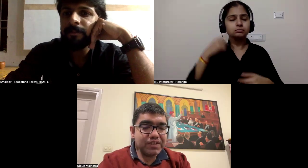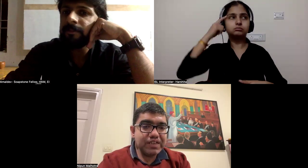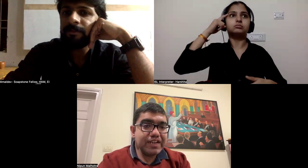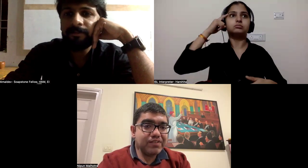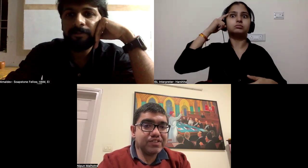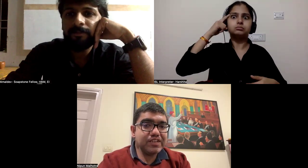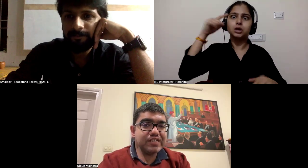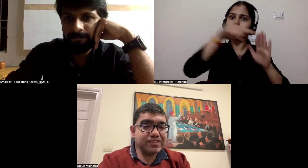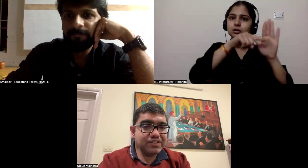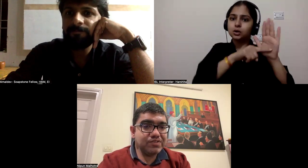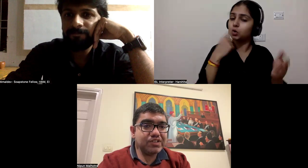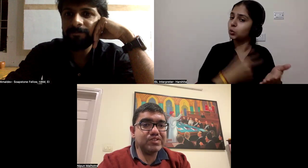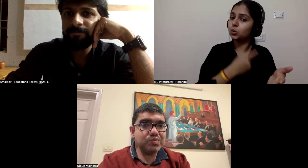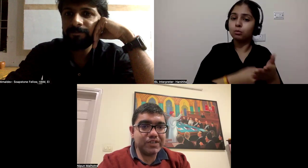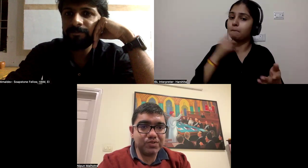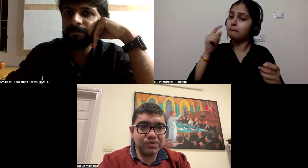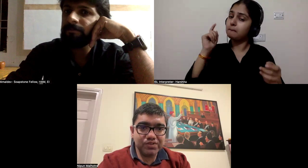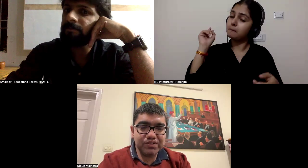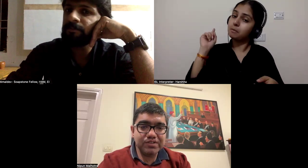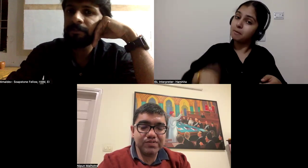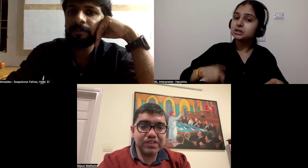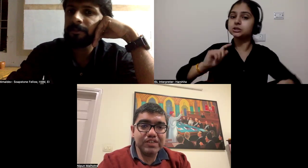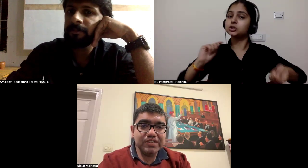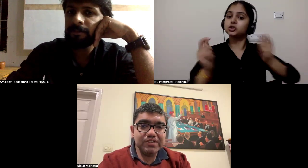change. And after that, I actually worked with Zomato,